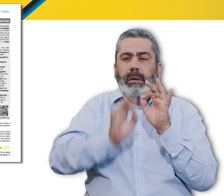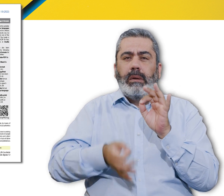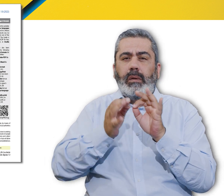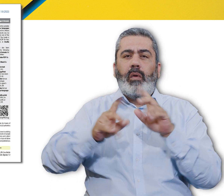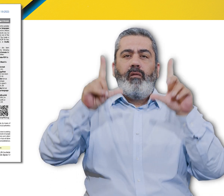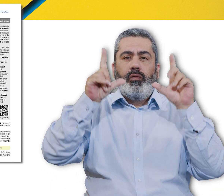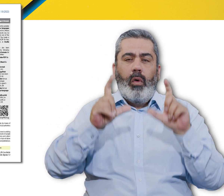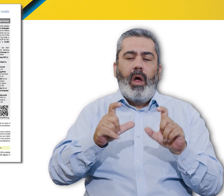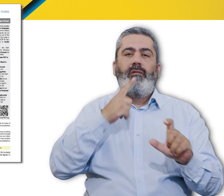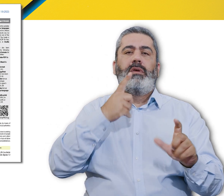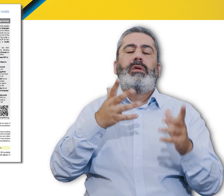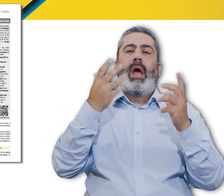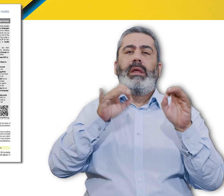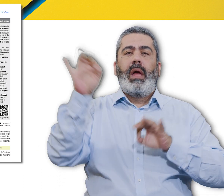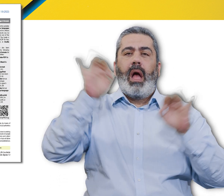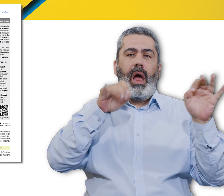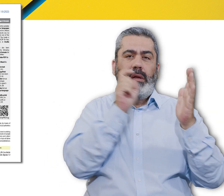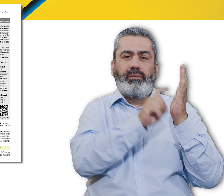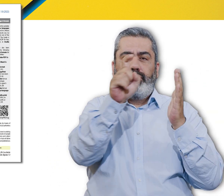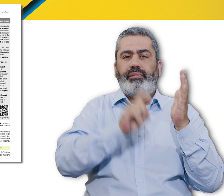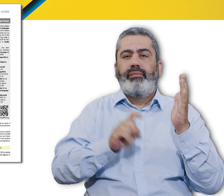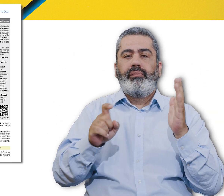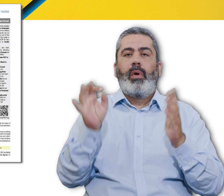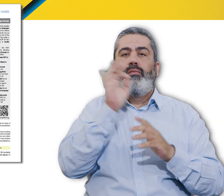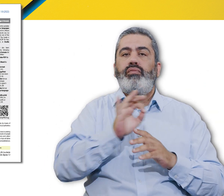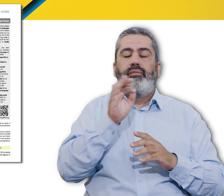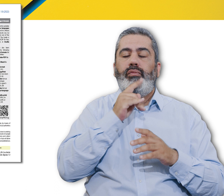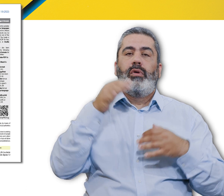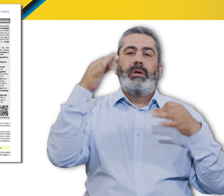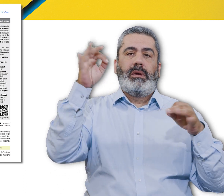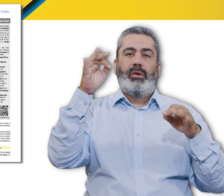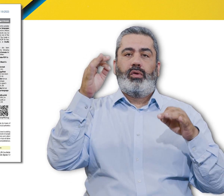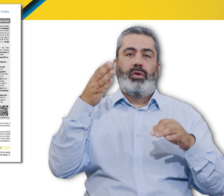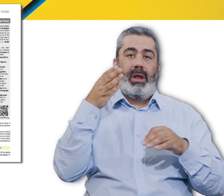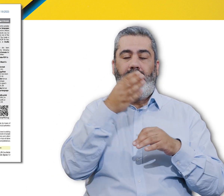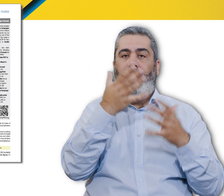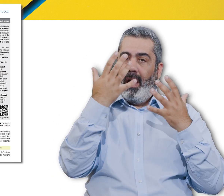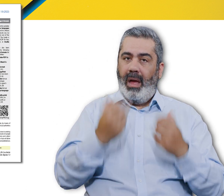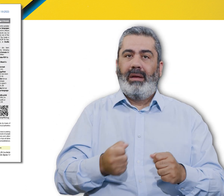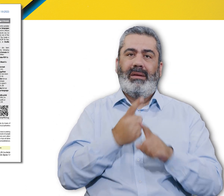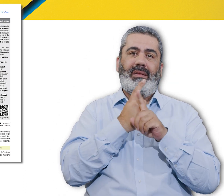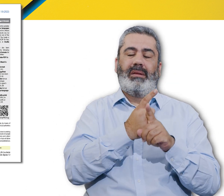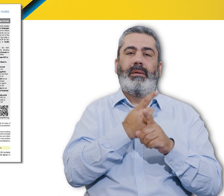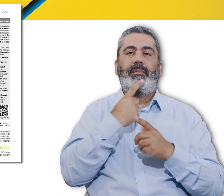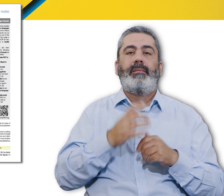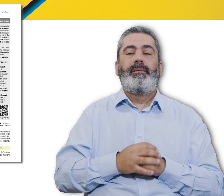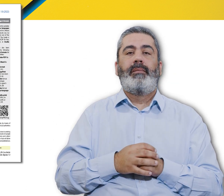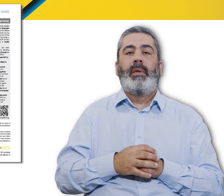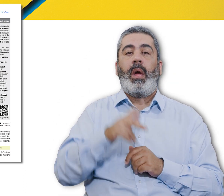and interactive maps, which are not included here in this short version, please visit our fully accessible online version of the guide